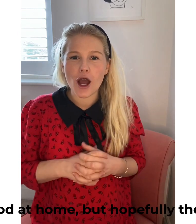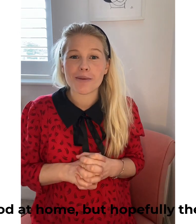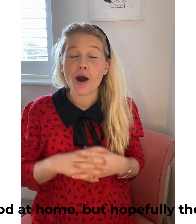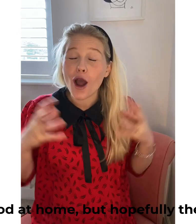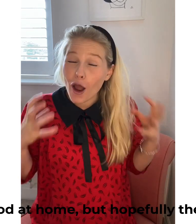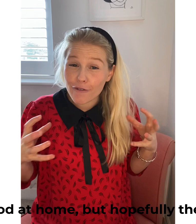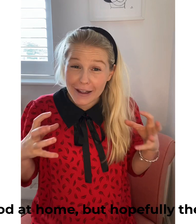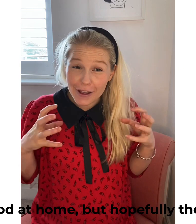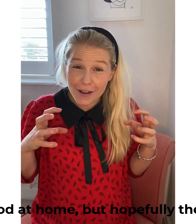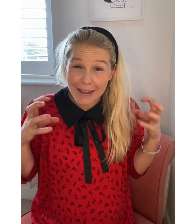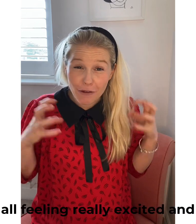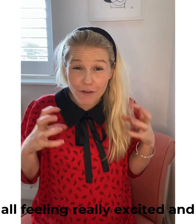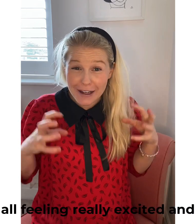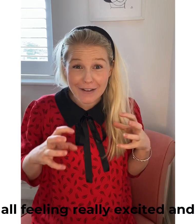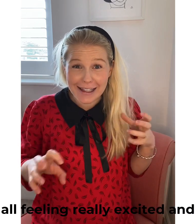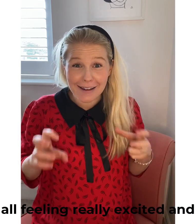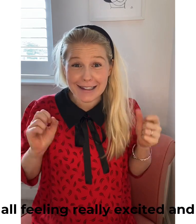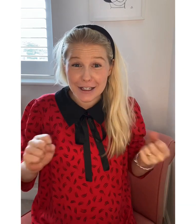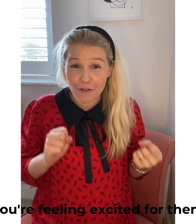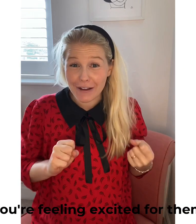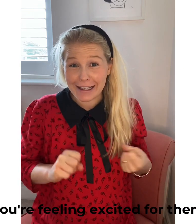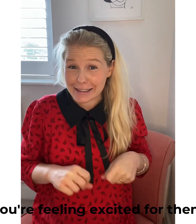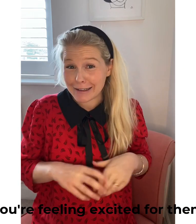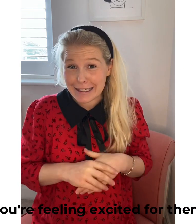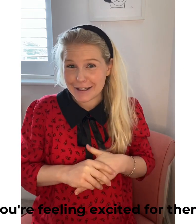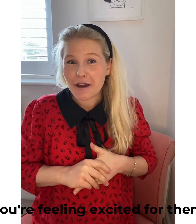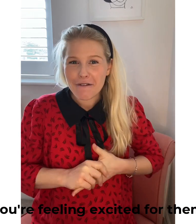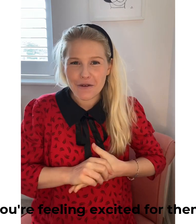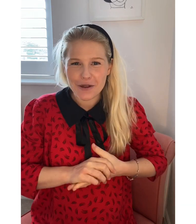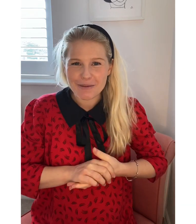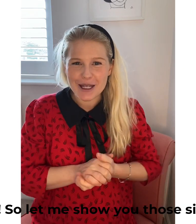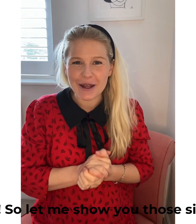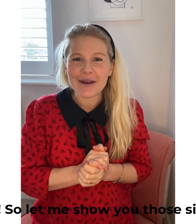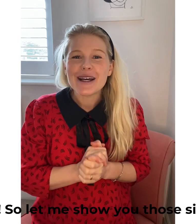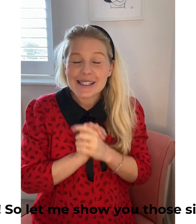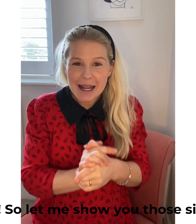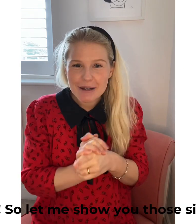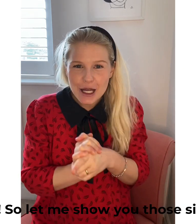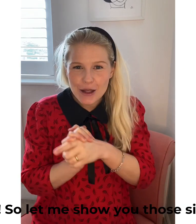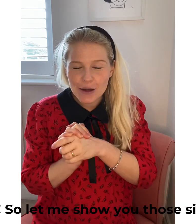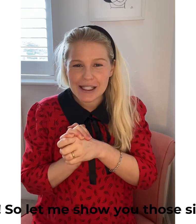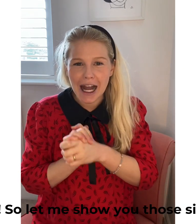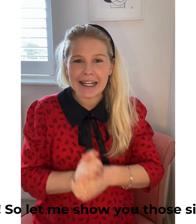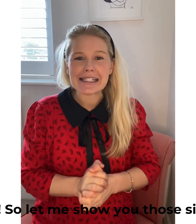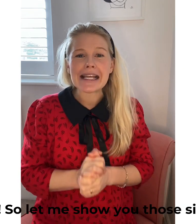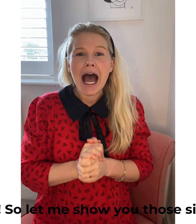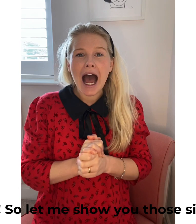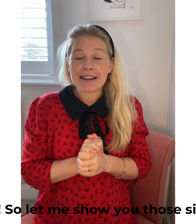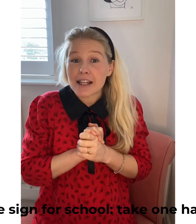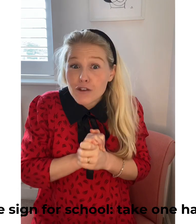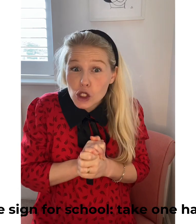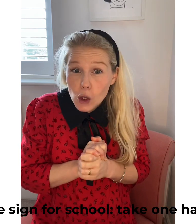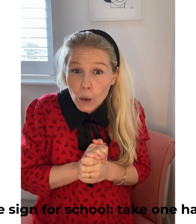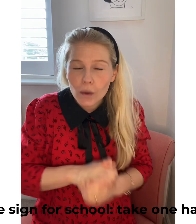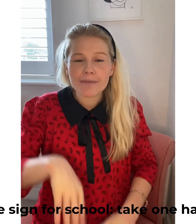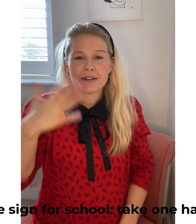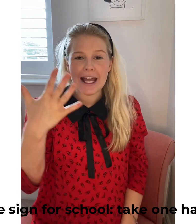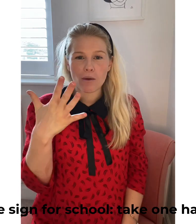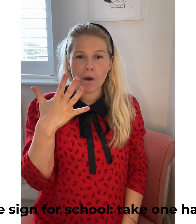but hopefully they're all feeling really excited and you're feeling excited for them too. So let me show you those signs. The sign for school: take one